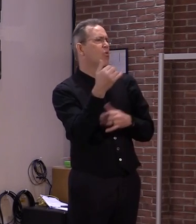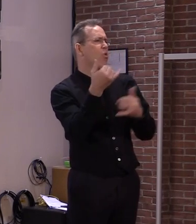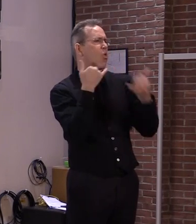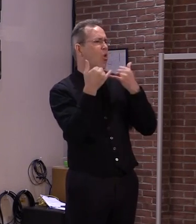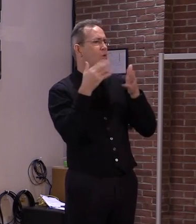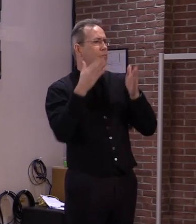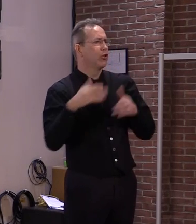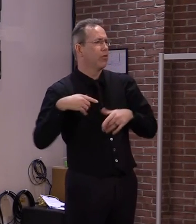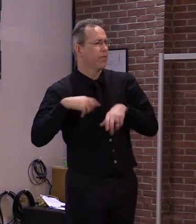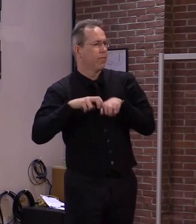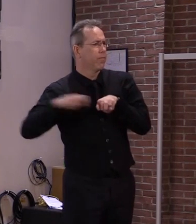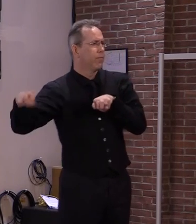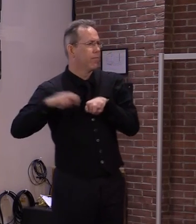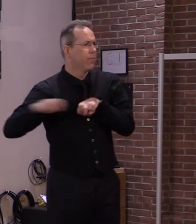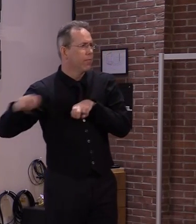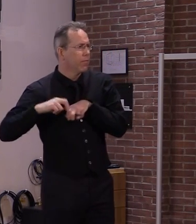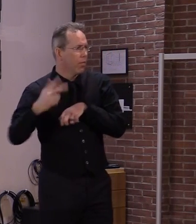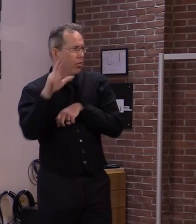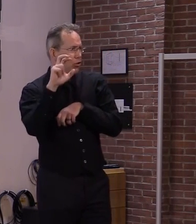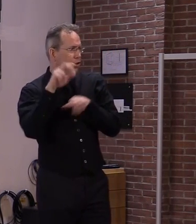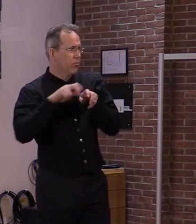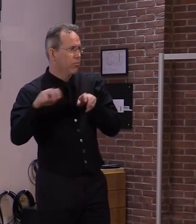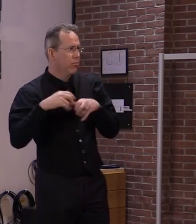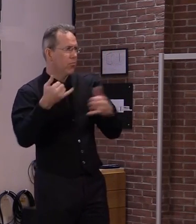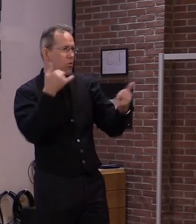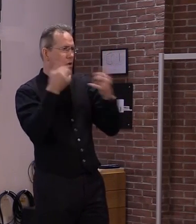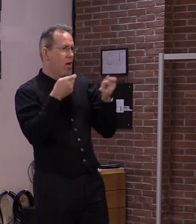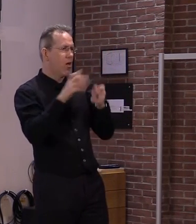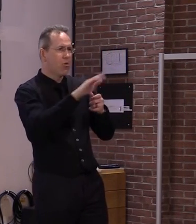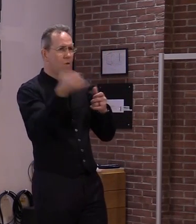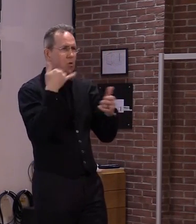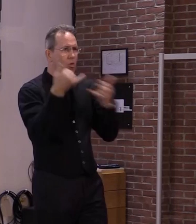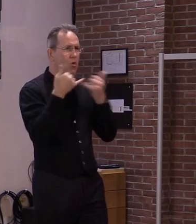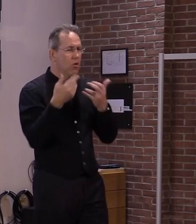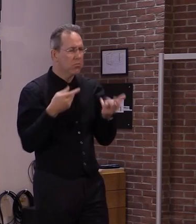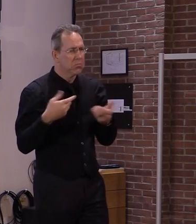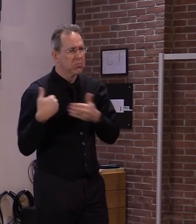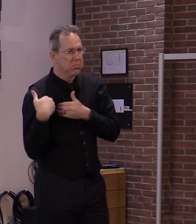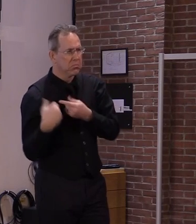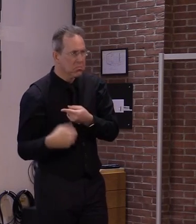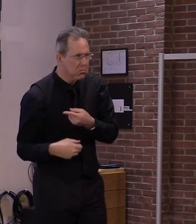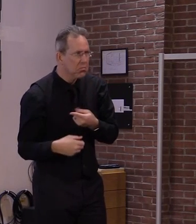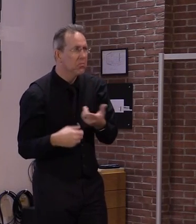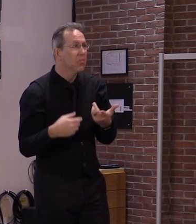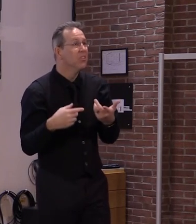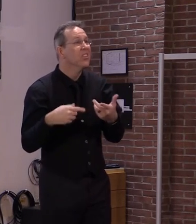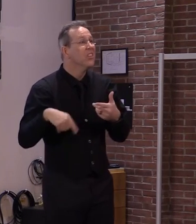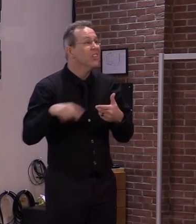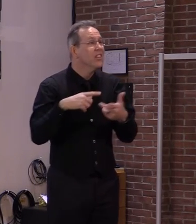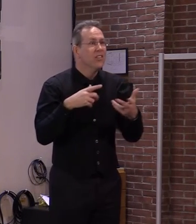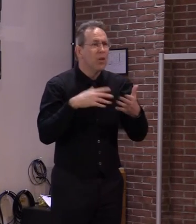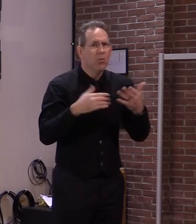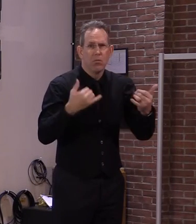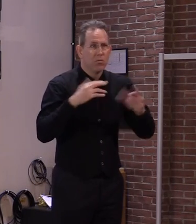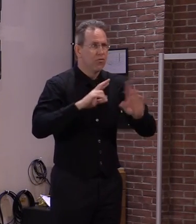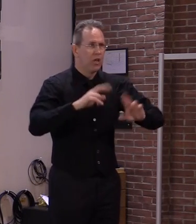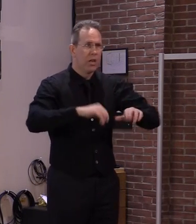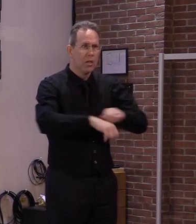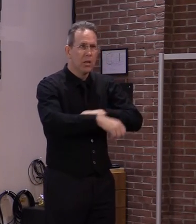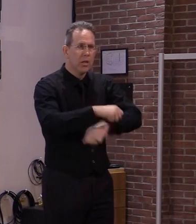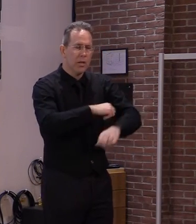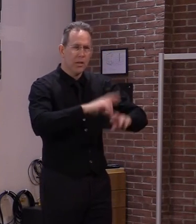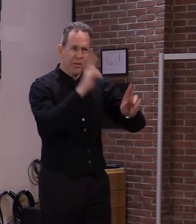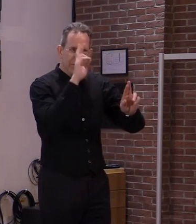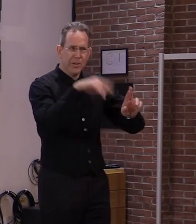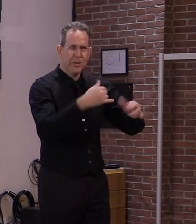if a crunch comes in, we try to alleviate that crunch. Now, that crunch wasn't all that